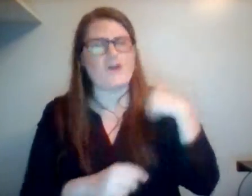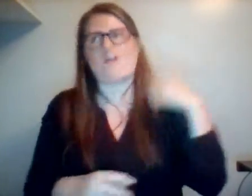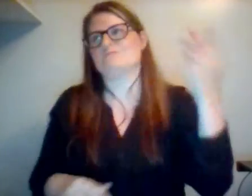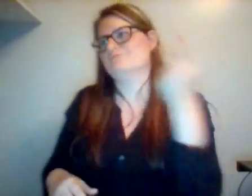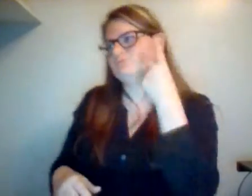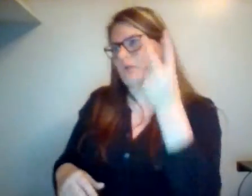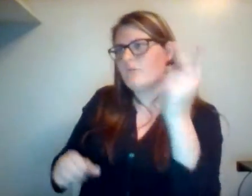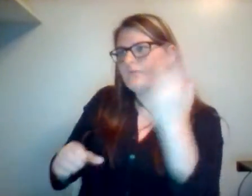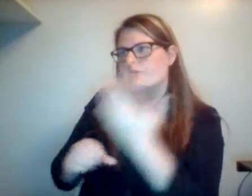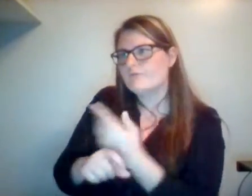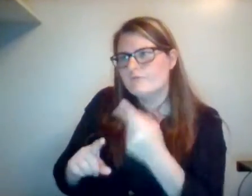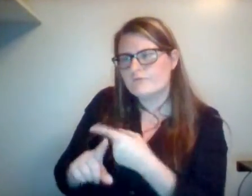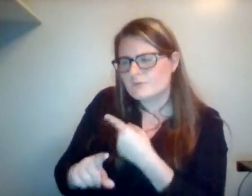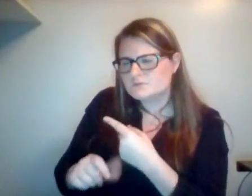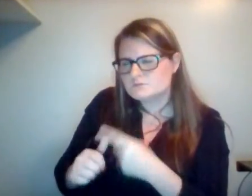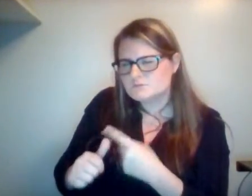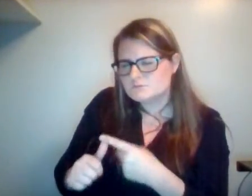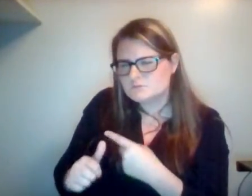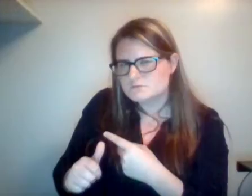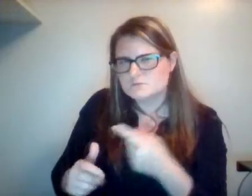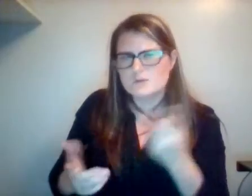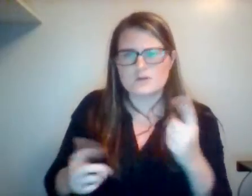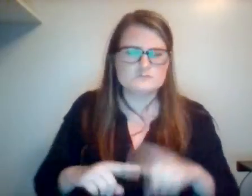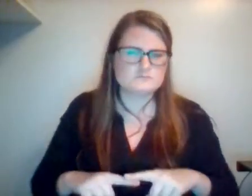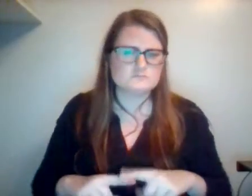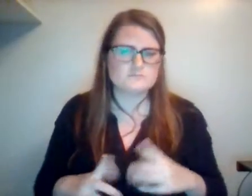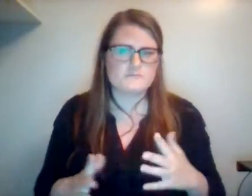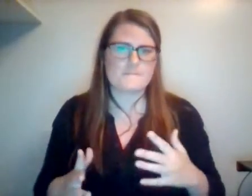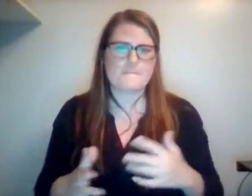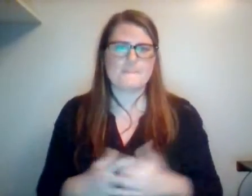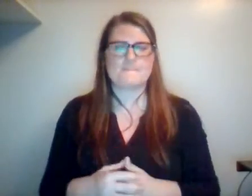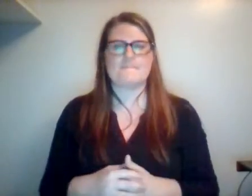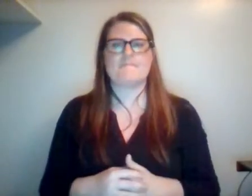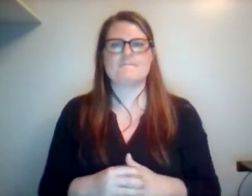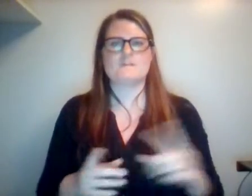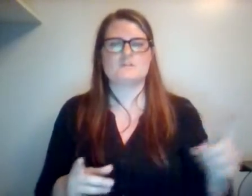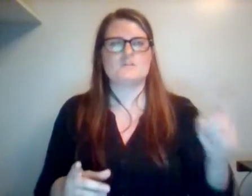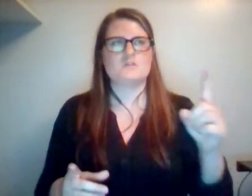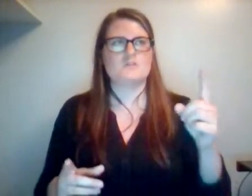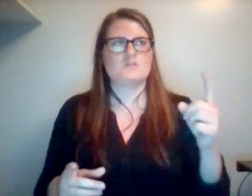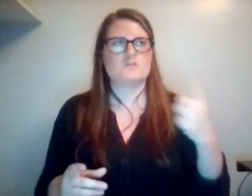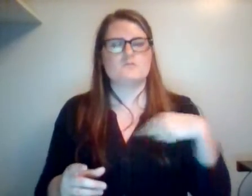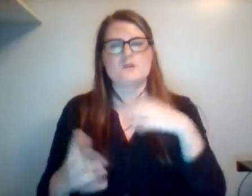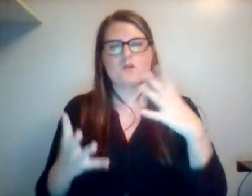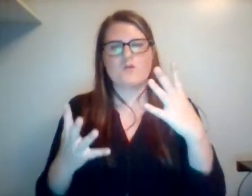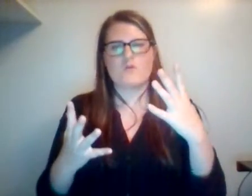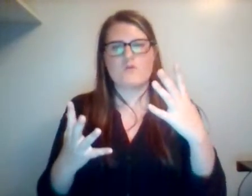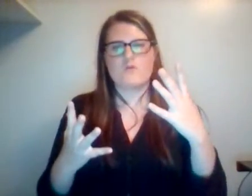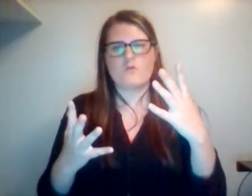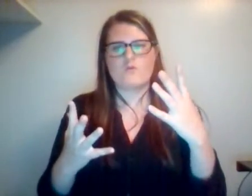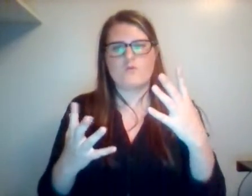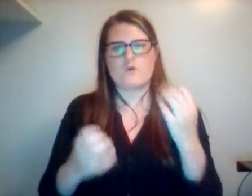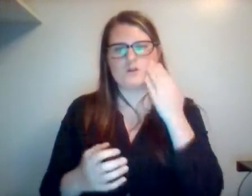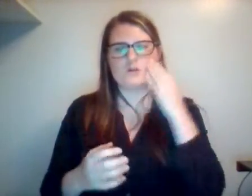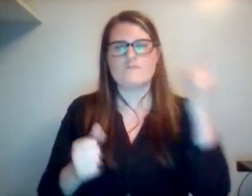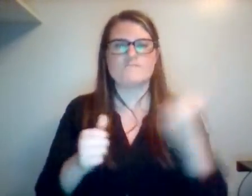what's new in the world, and maybe we can assume the role of being the informer rather than the poor, benighted